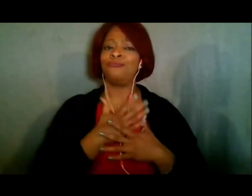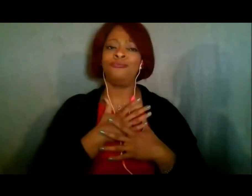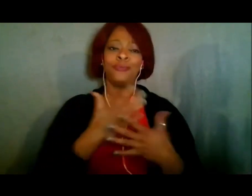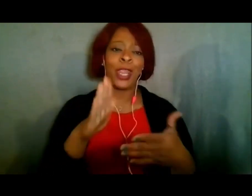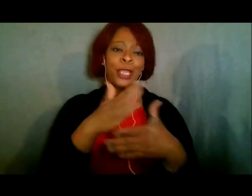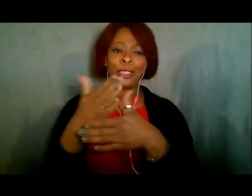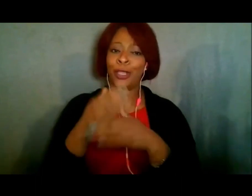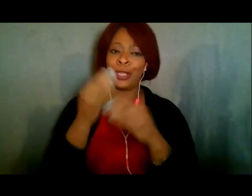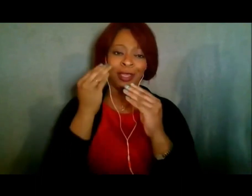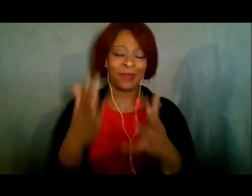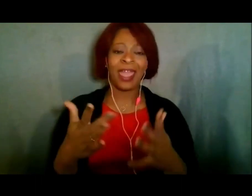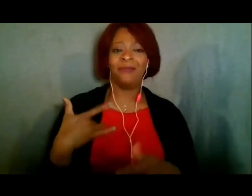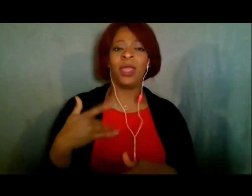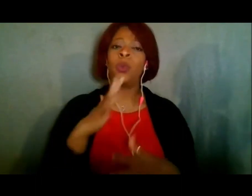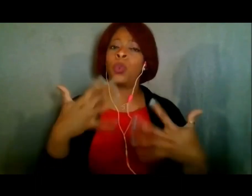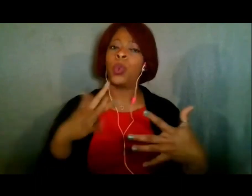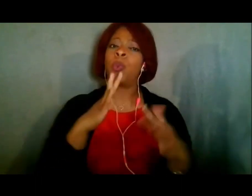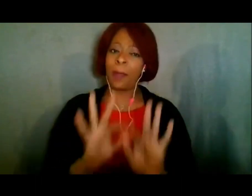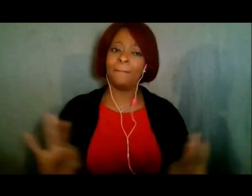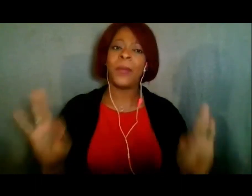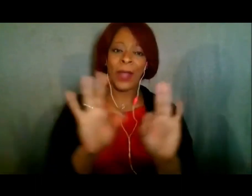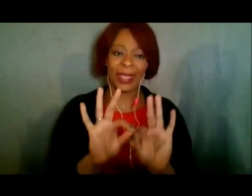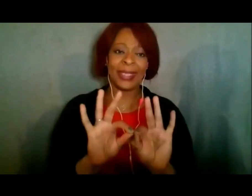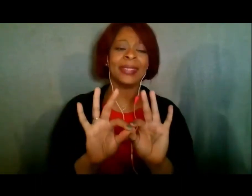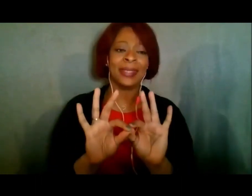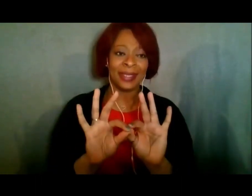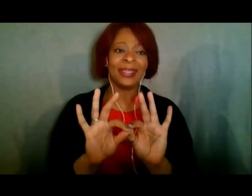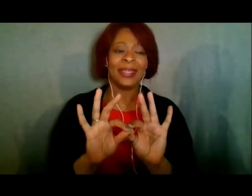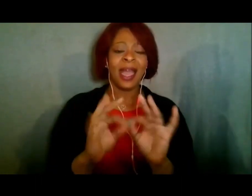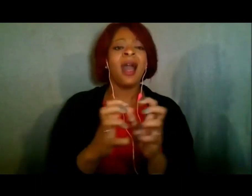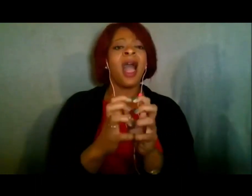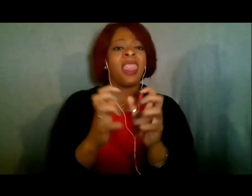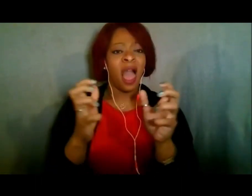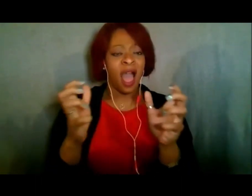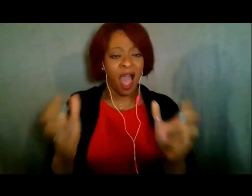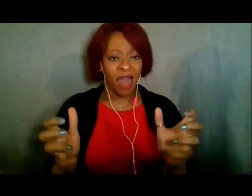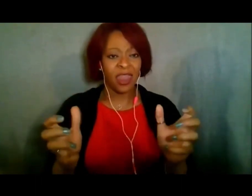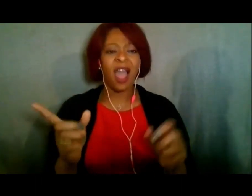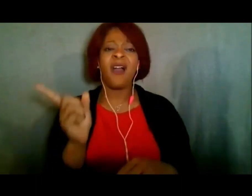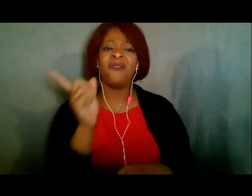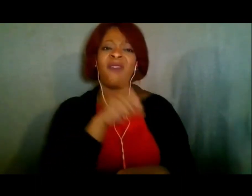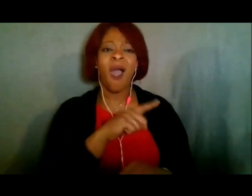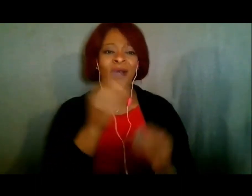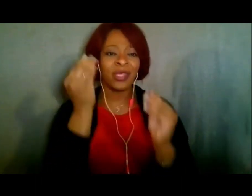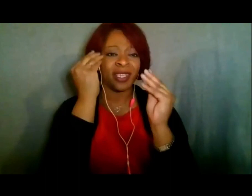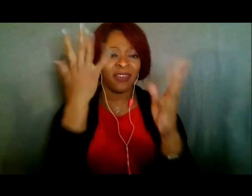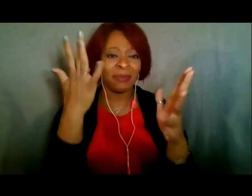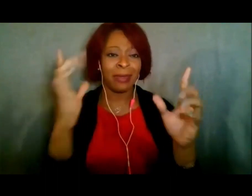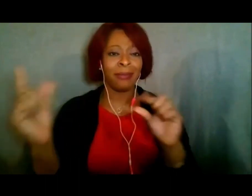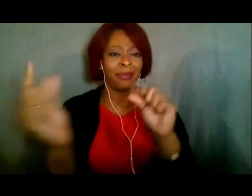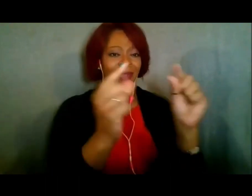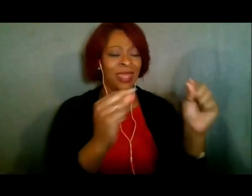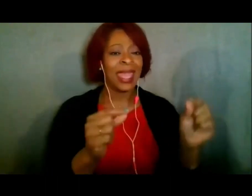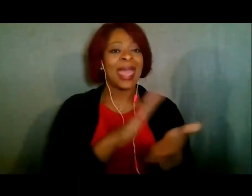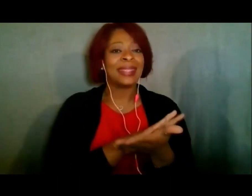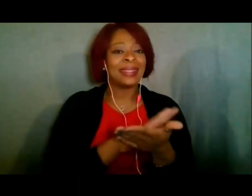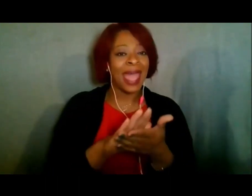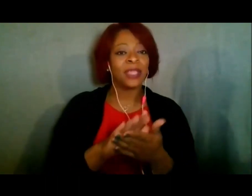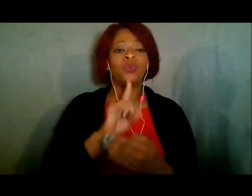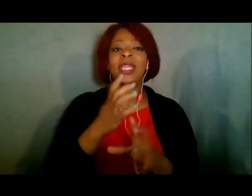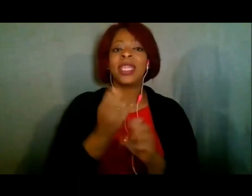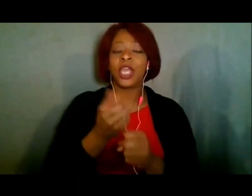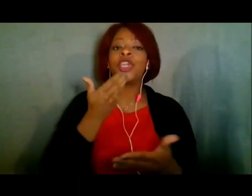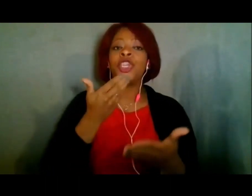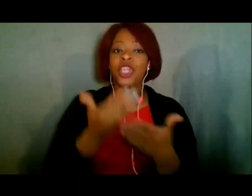it. I just feel like it's so important. There's a lot of false information, and it's nice to actually give good